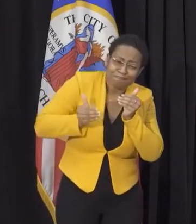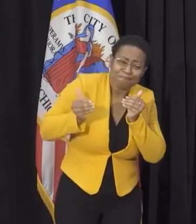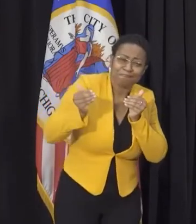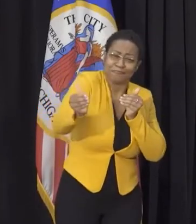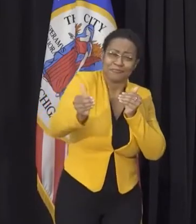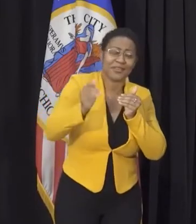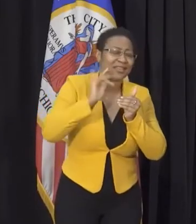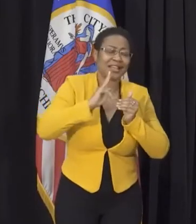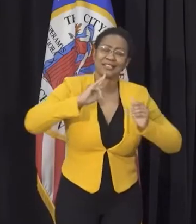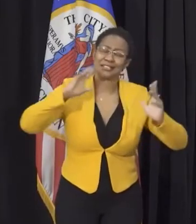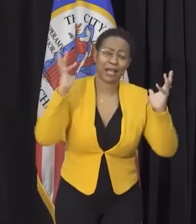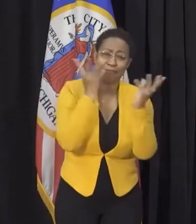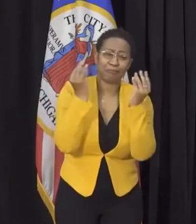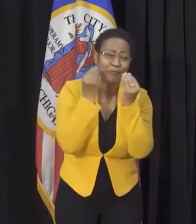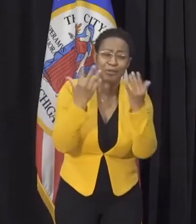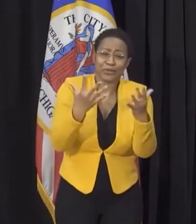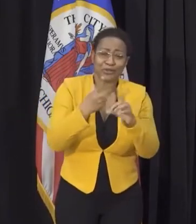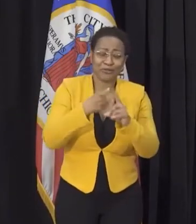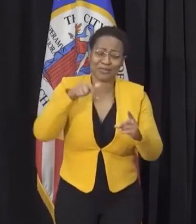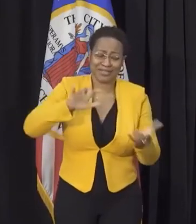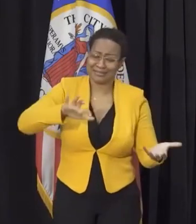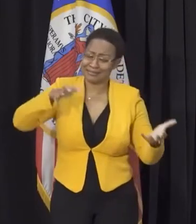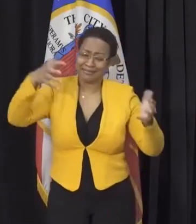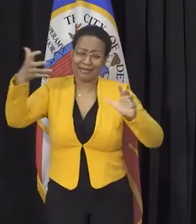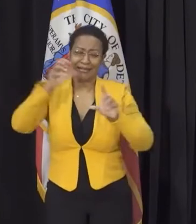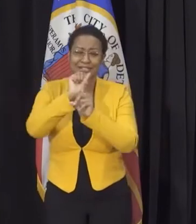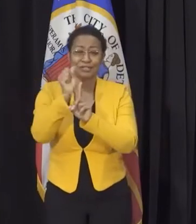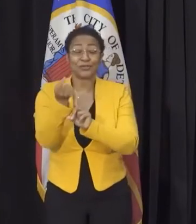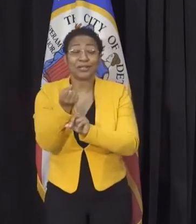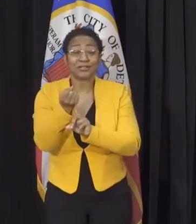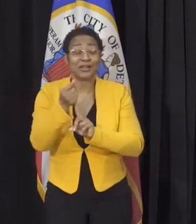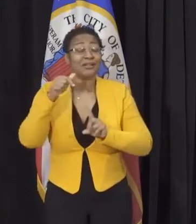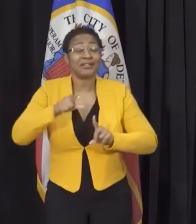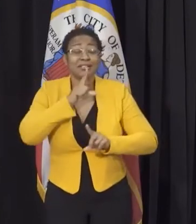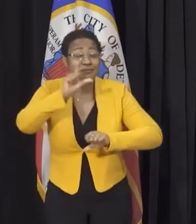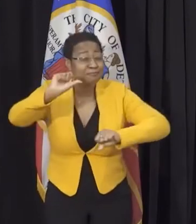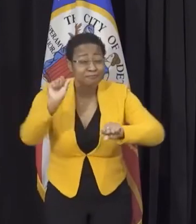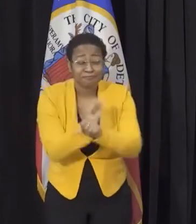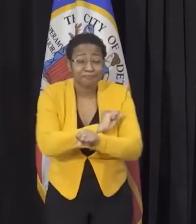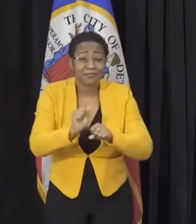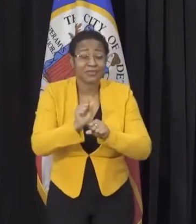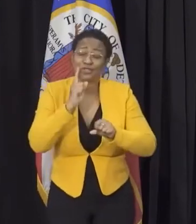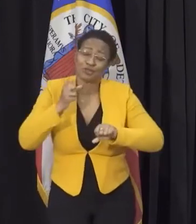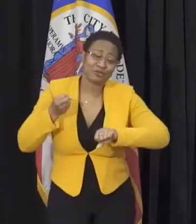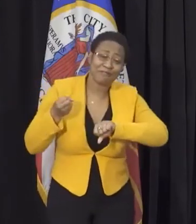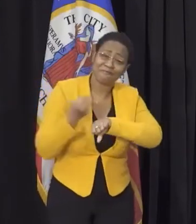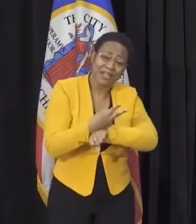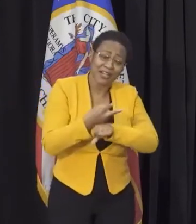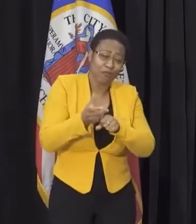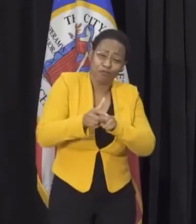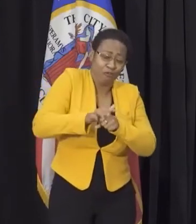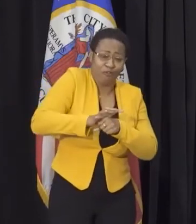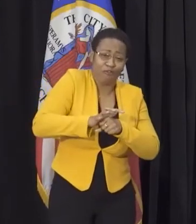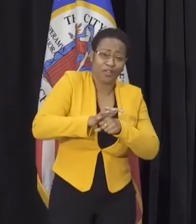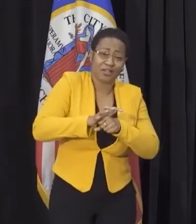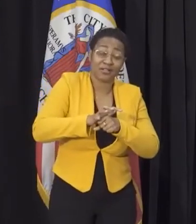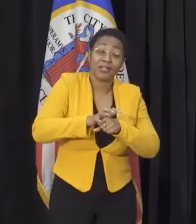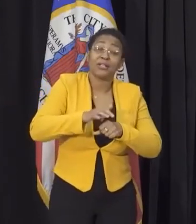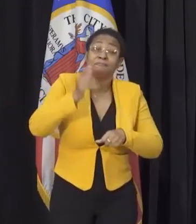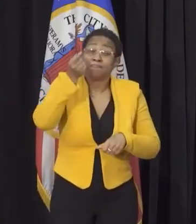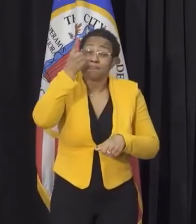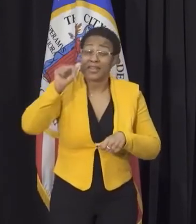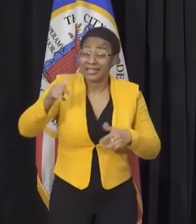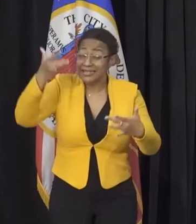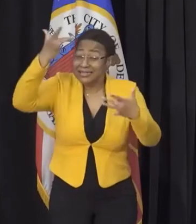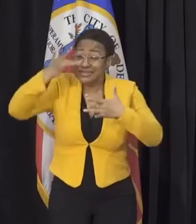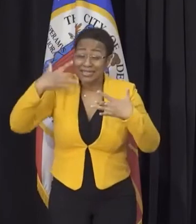miraculous coming out of this mayhem. This is one sure way of defeating COVID-19. The disease may